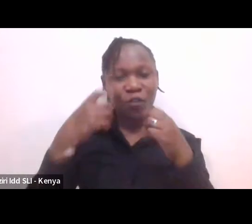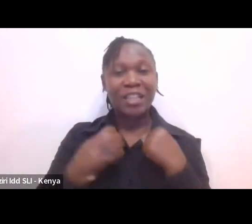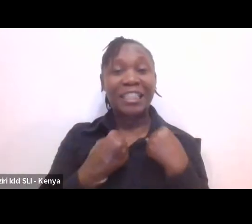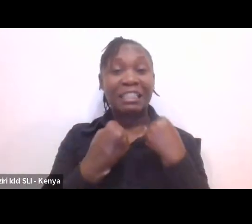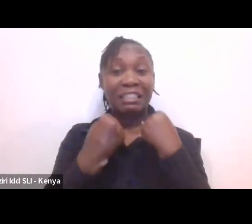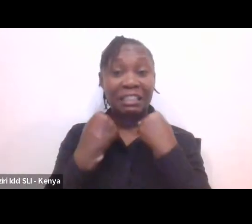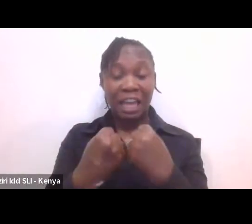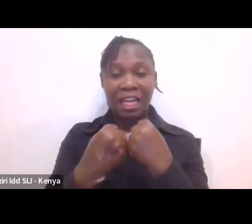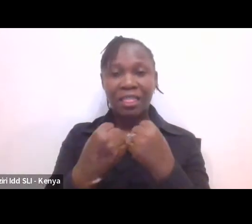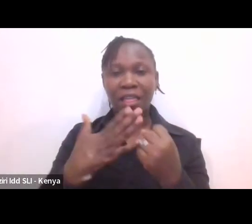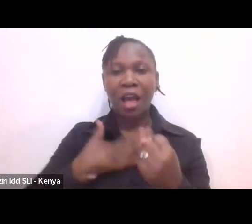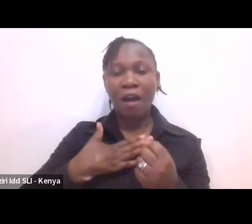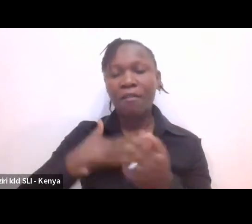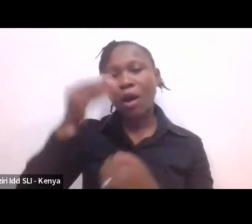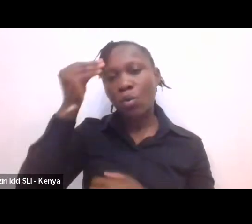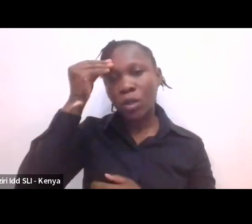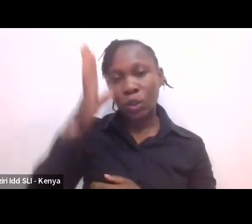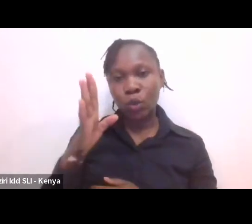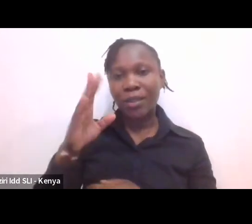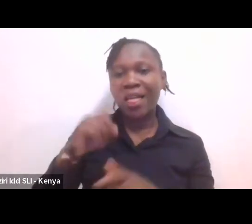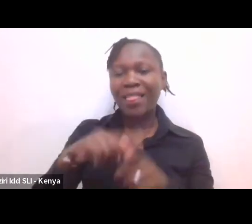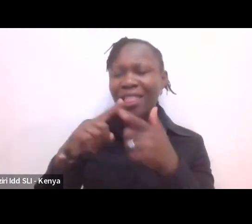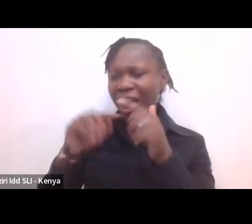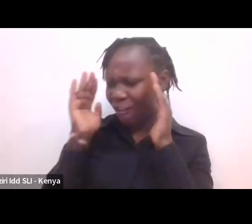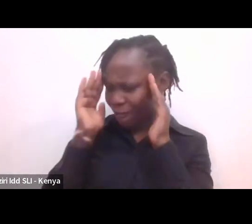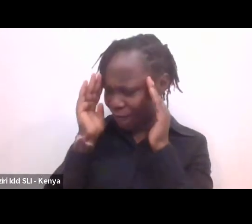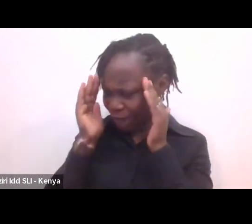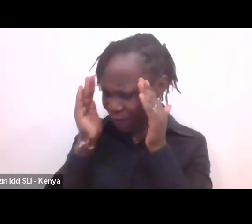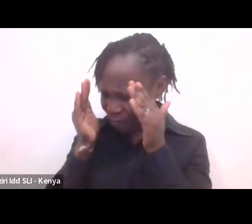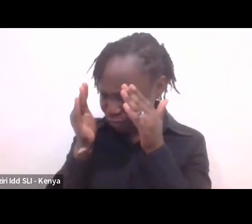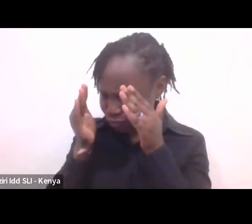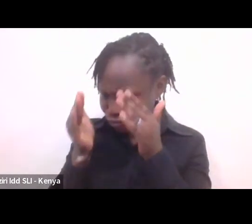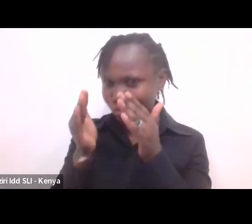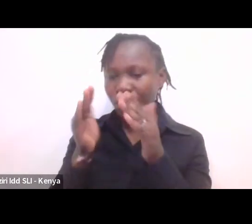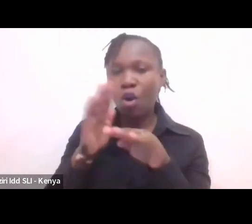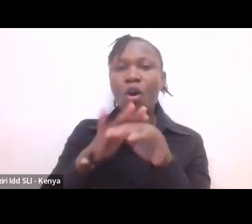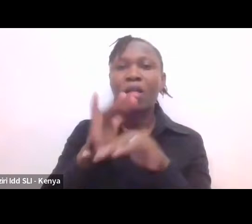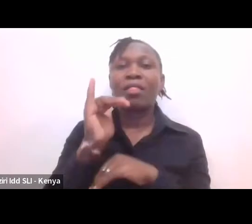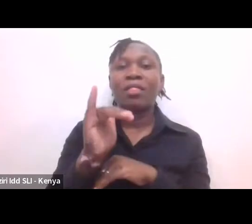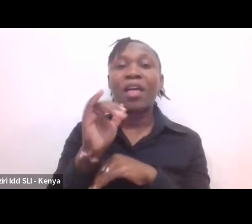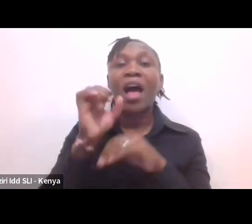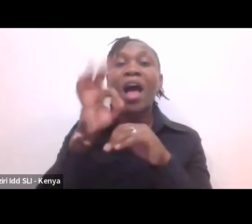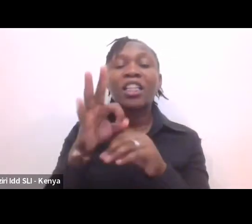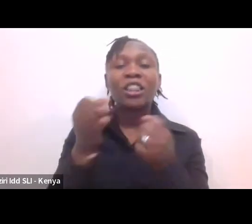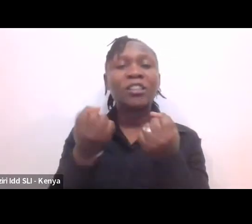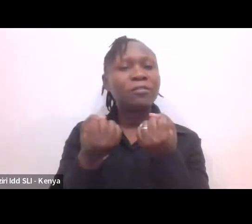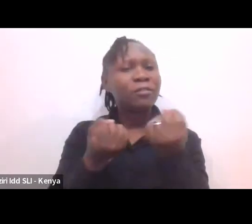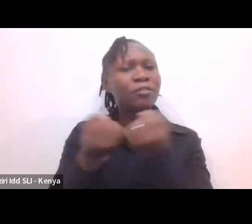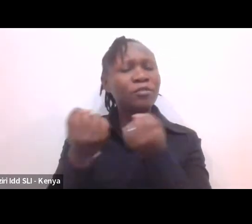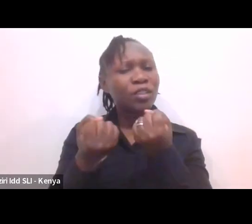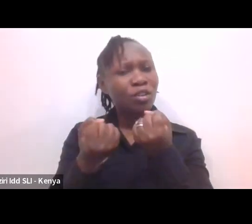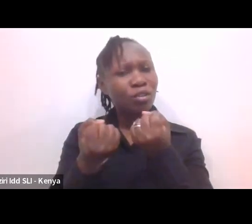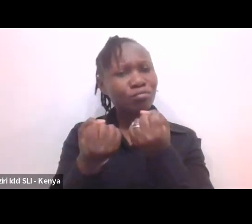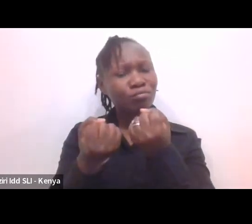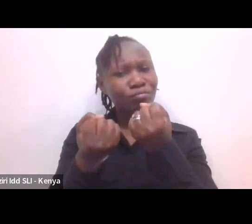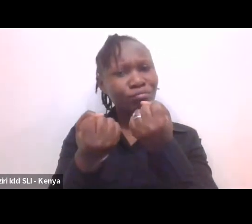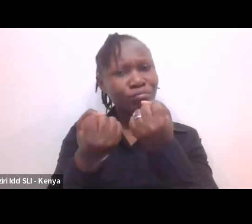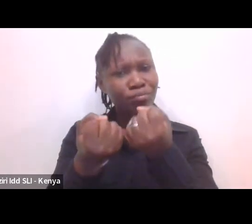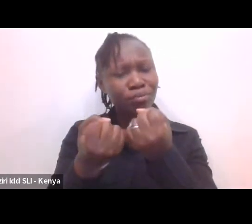students and focus on them. If the caravan is wobbling, don't slam on the